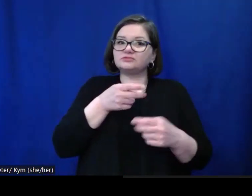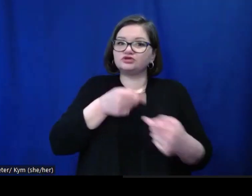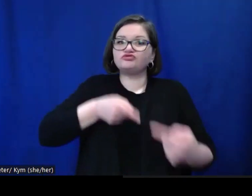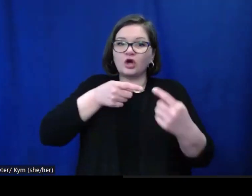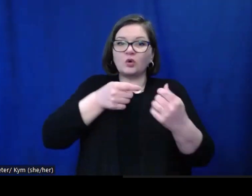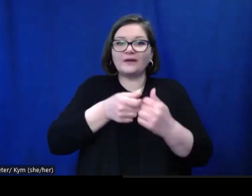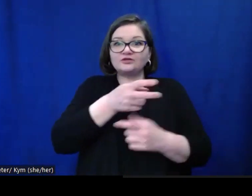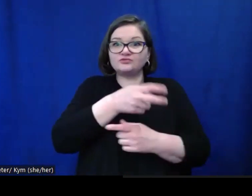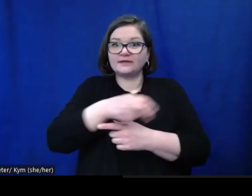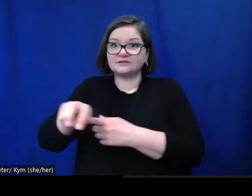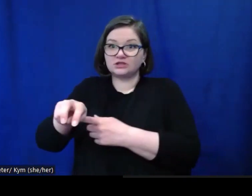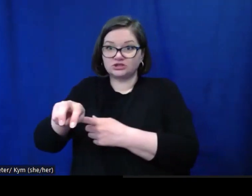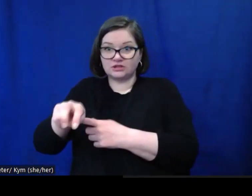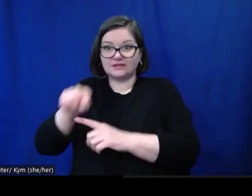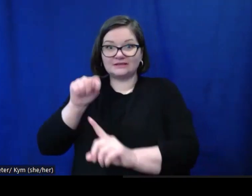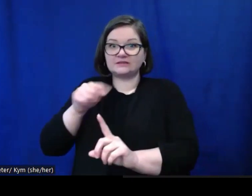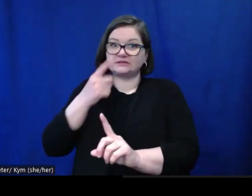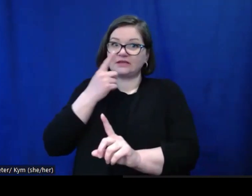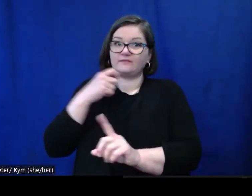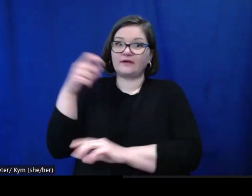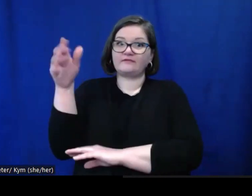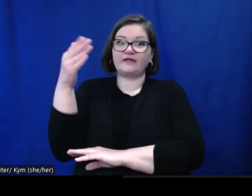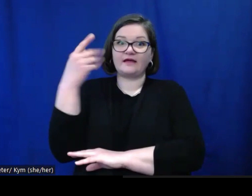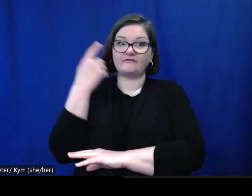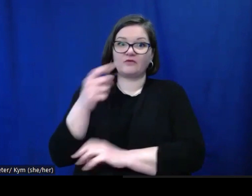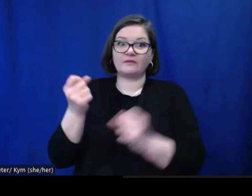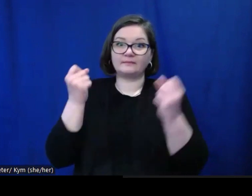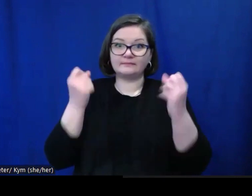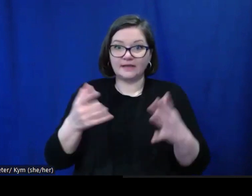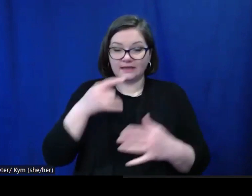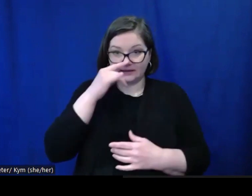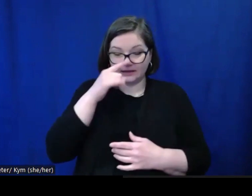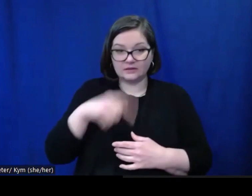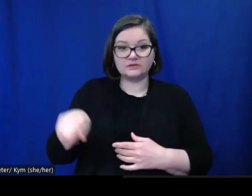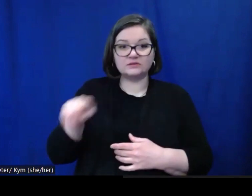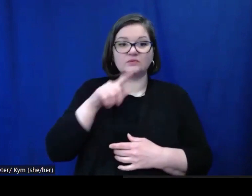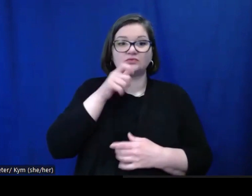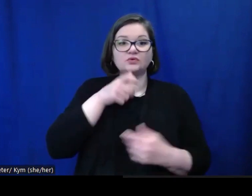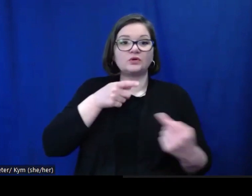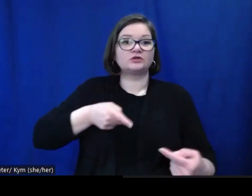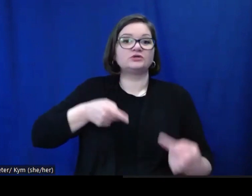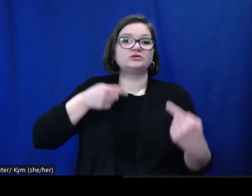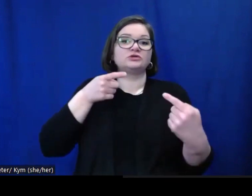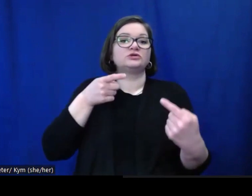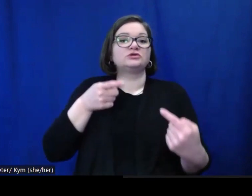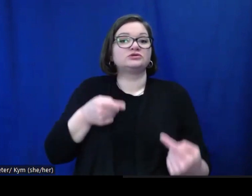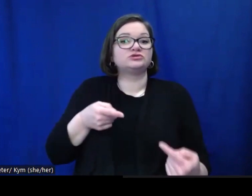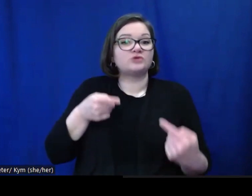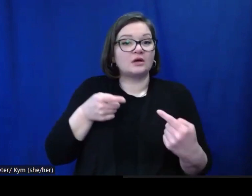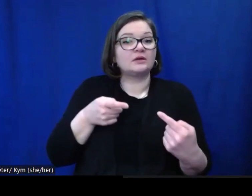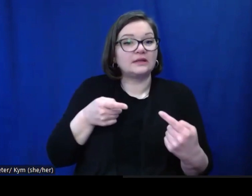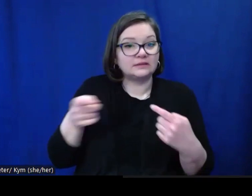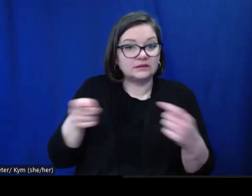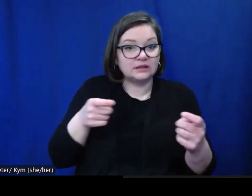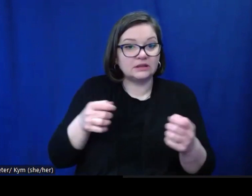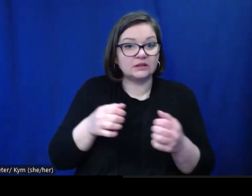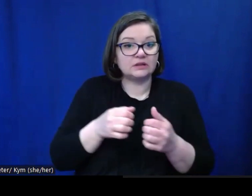main cue, a red flag for a lot of kids that are struggling, that are dealing with the impacts of